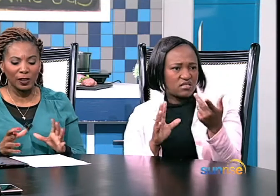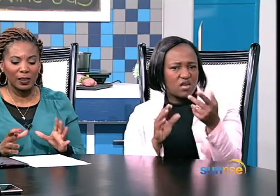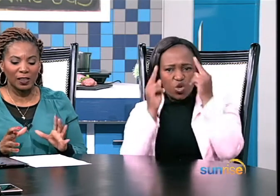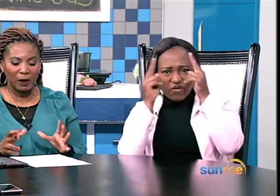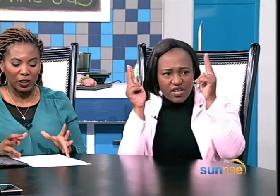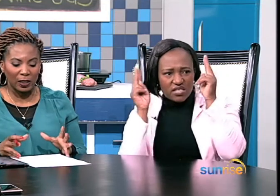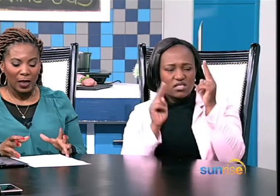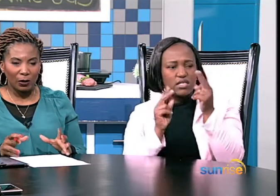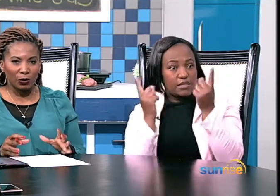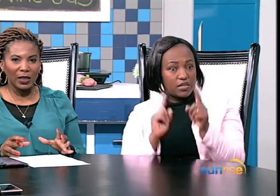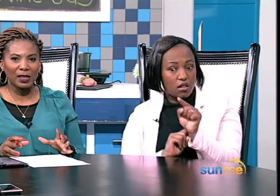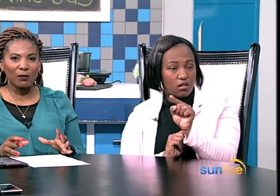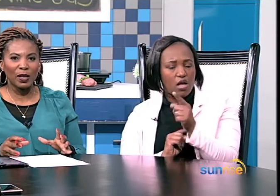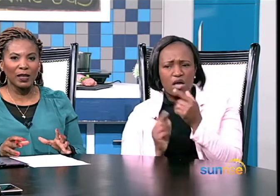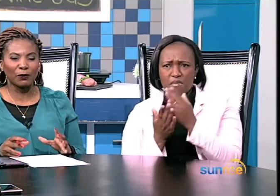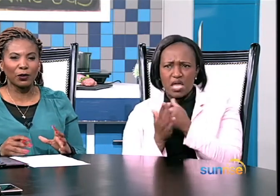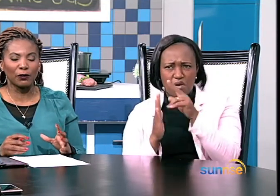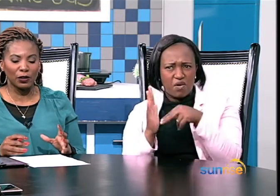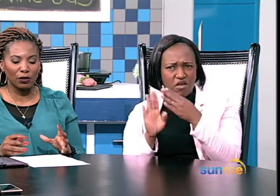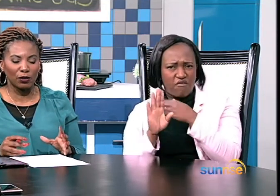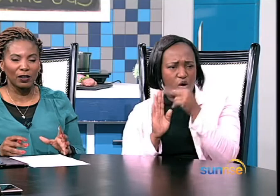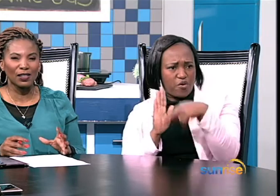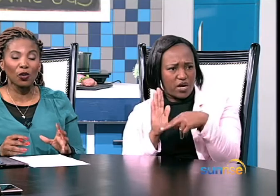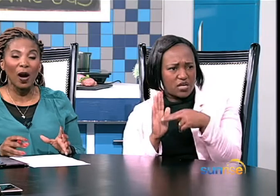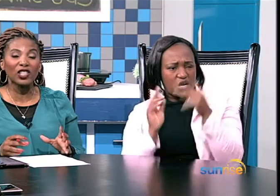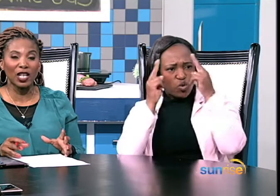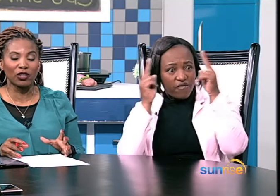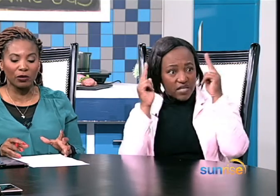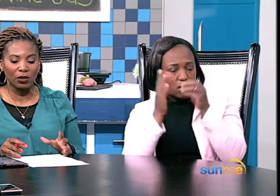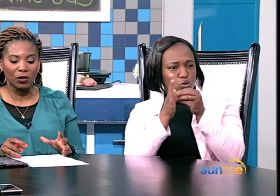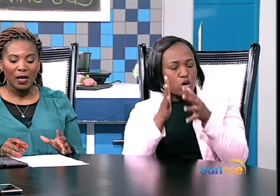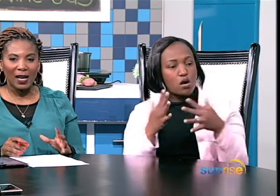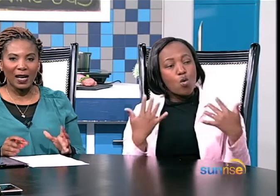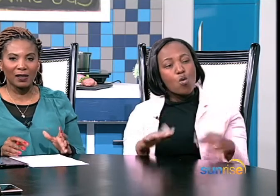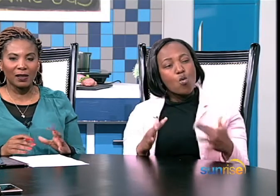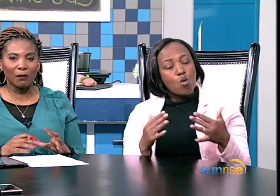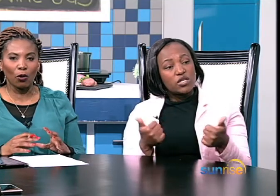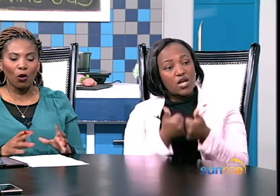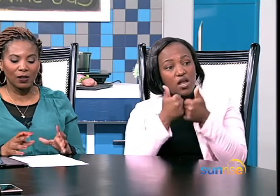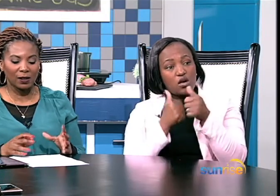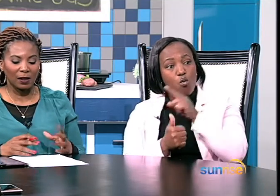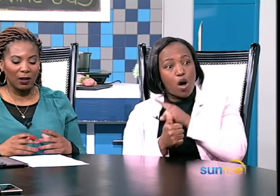universities especially, I was reading somewhere that for university students, it's quite a challenge really to access some of the courses that they'd like